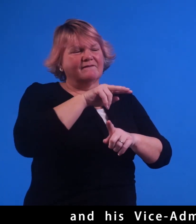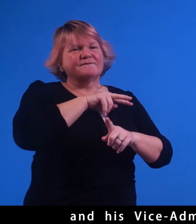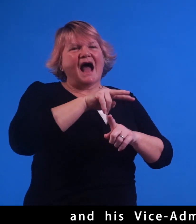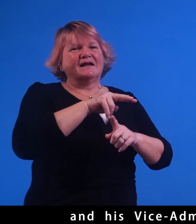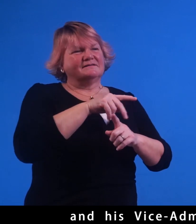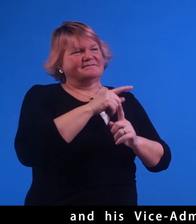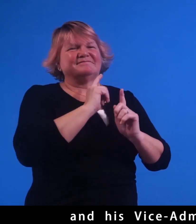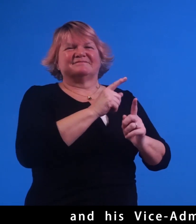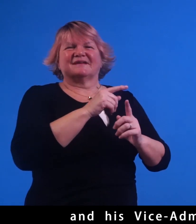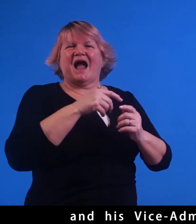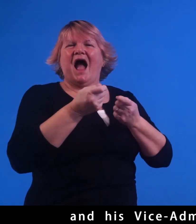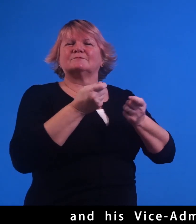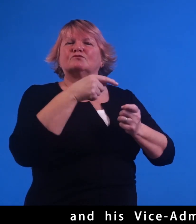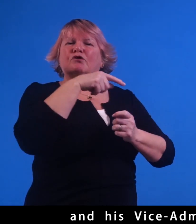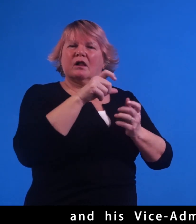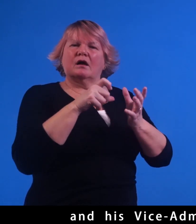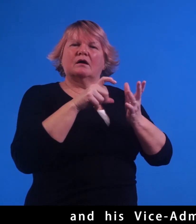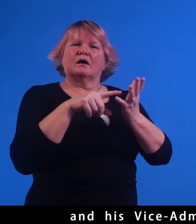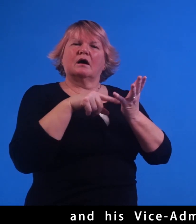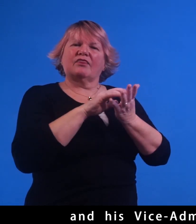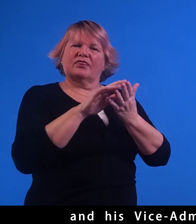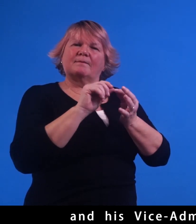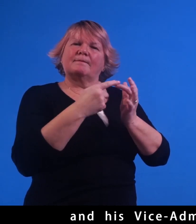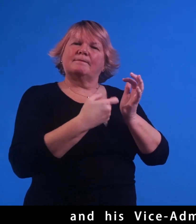and his Vice Admiral, Cuthbert Collingwood,